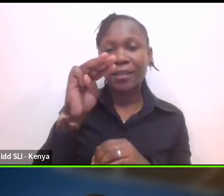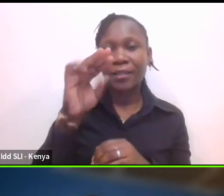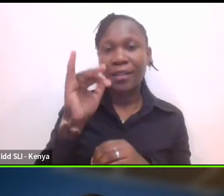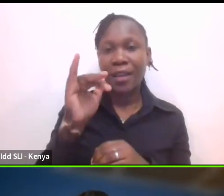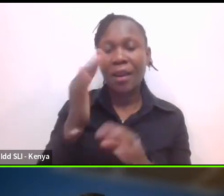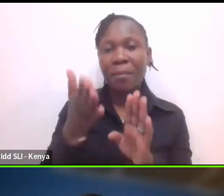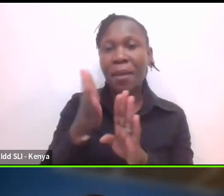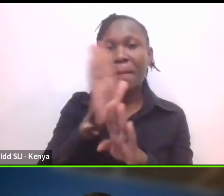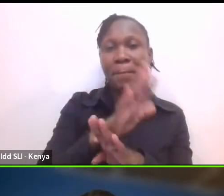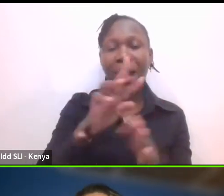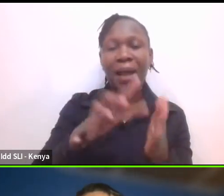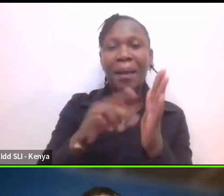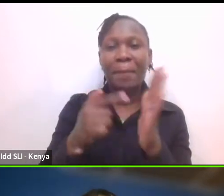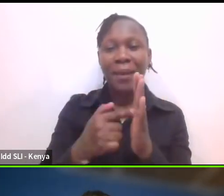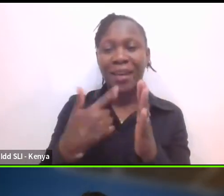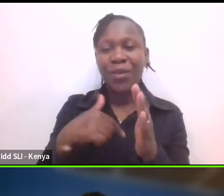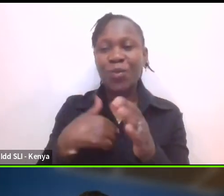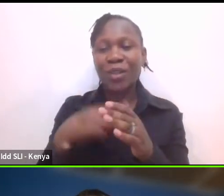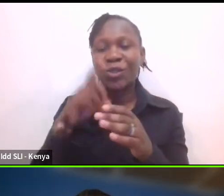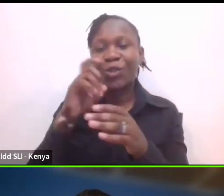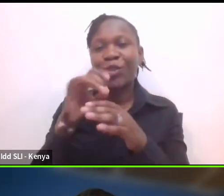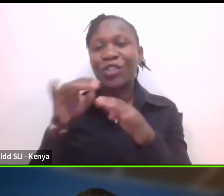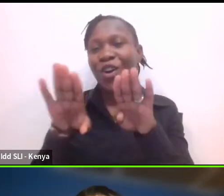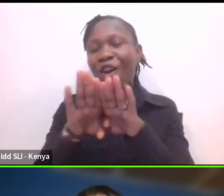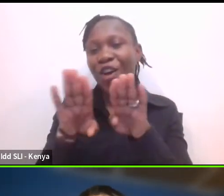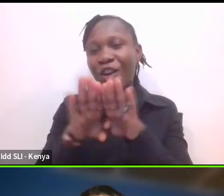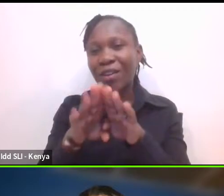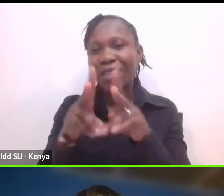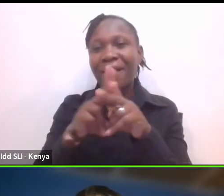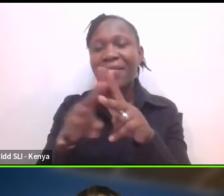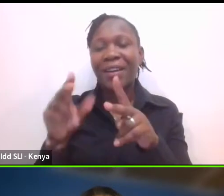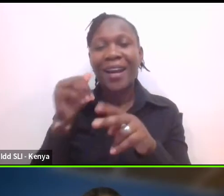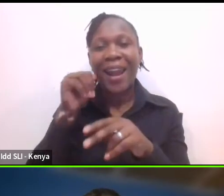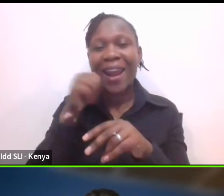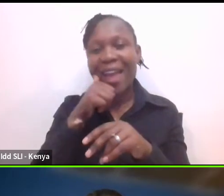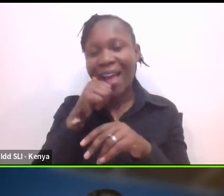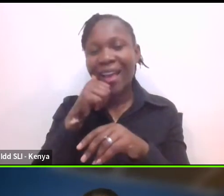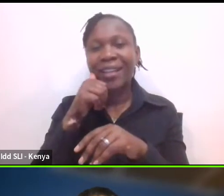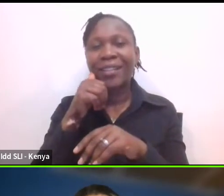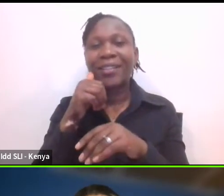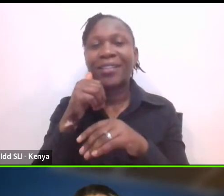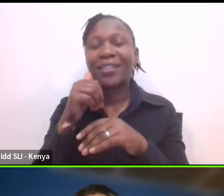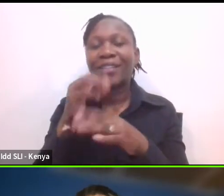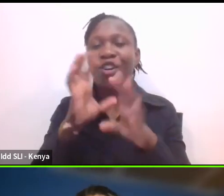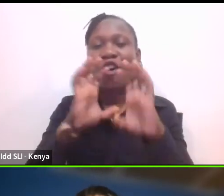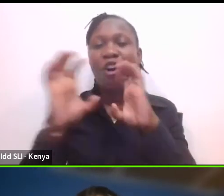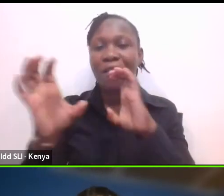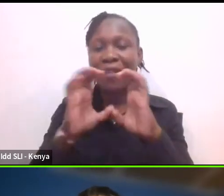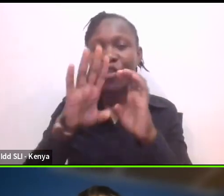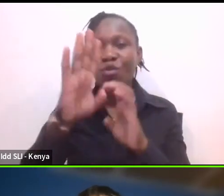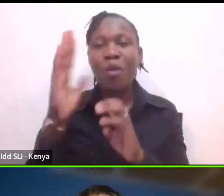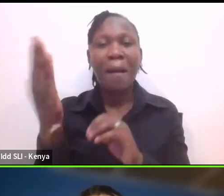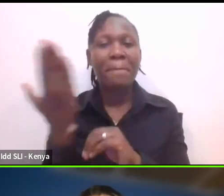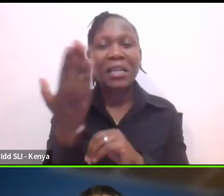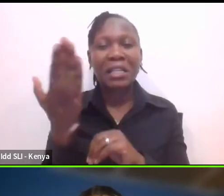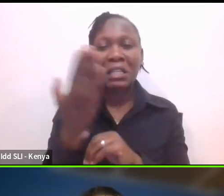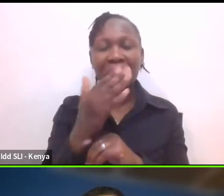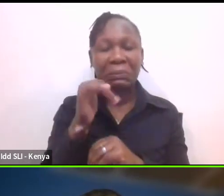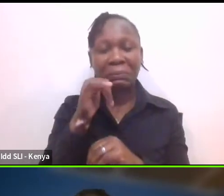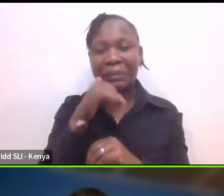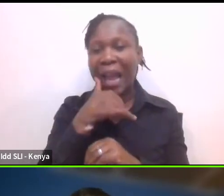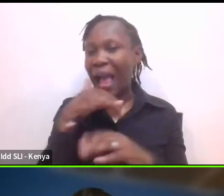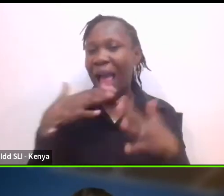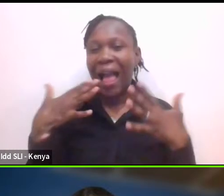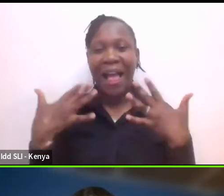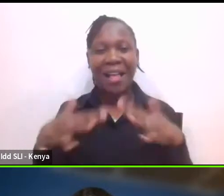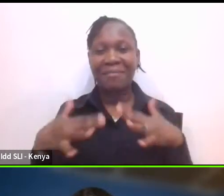wrapping up. But it's been such a delight having this conversation with you, and your presentation was fascinating. And I